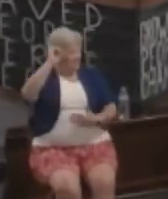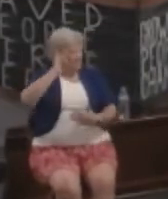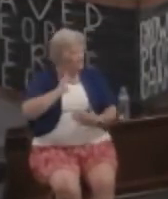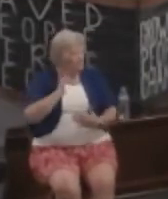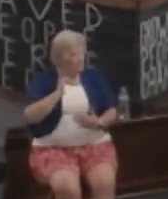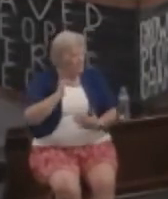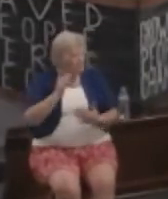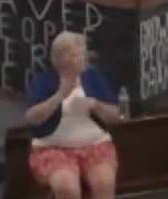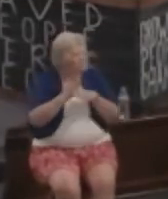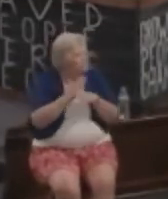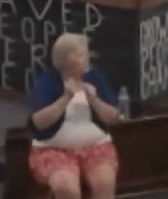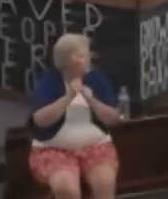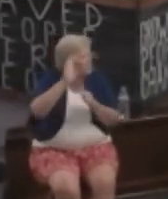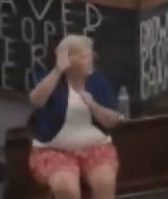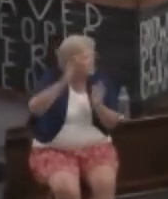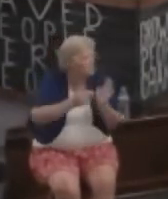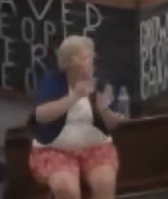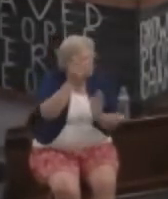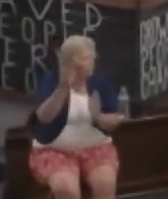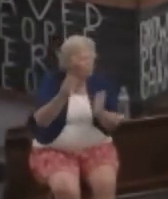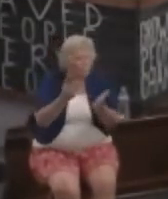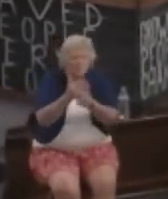also share in his glory.